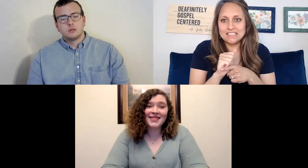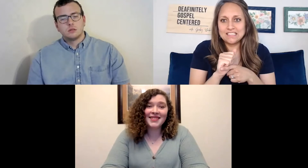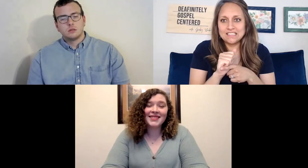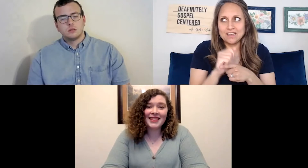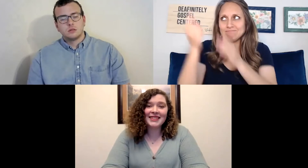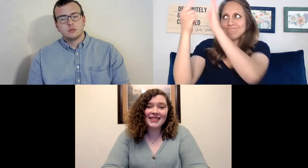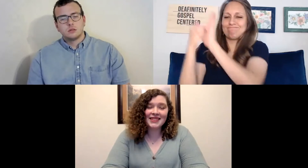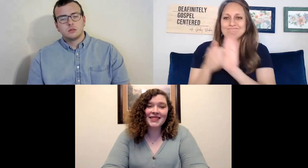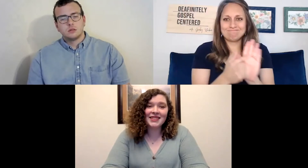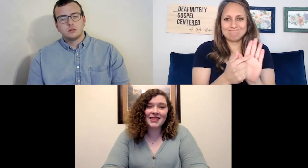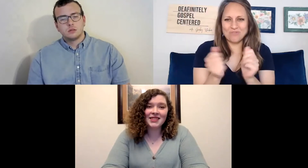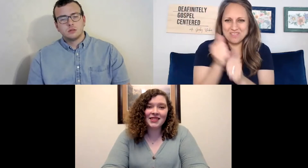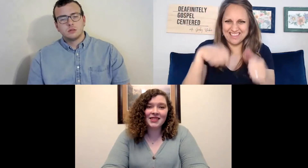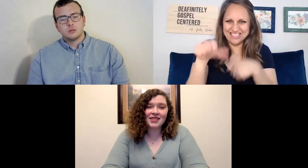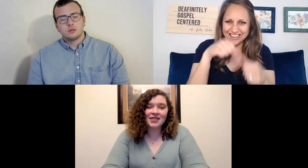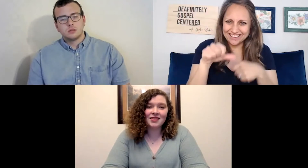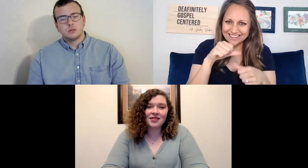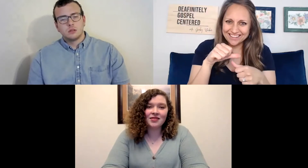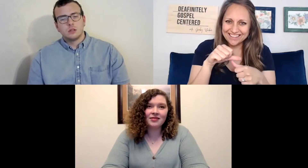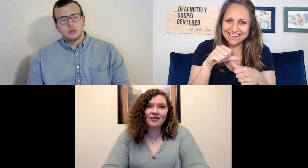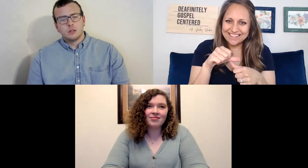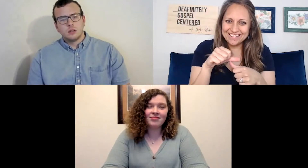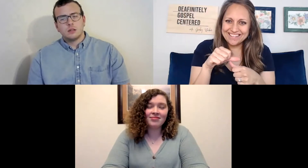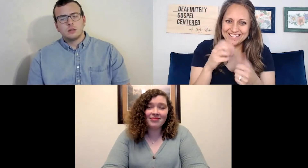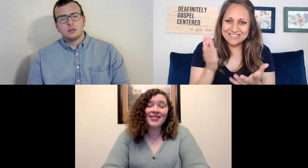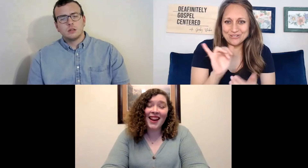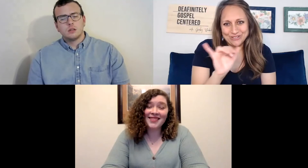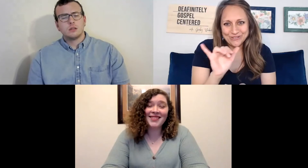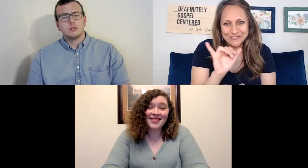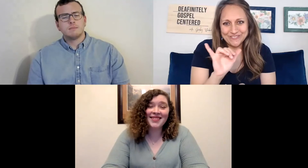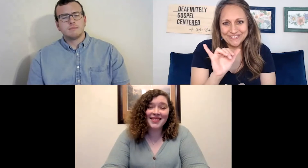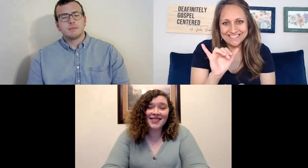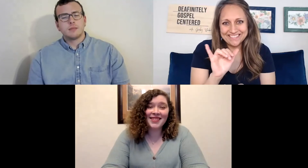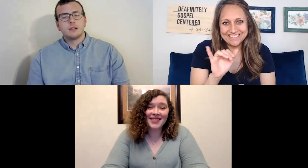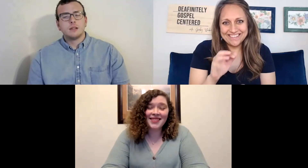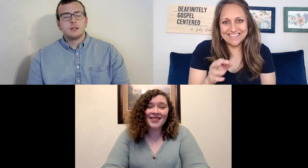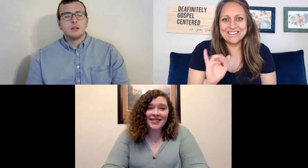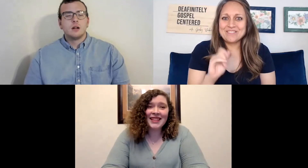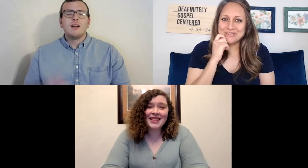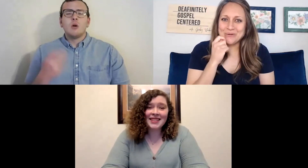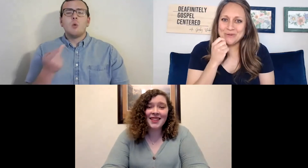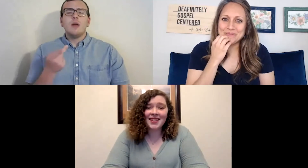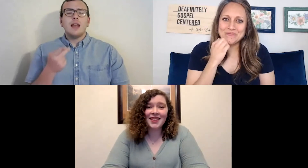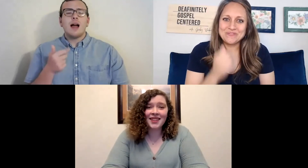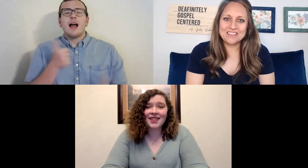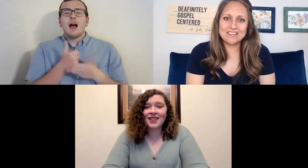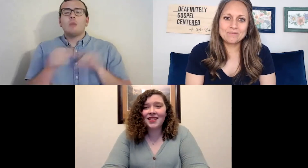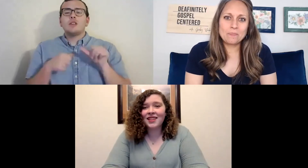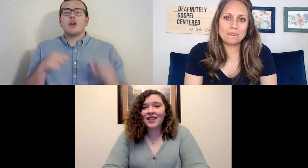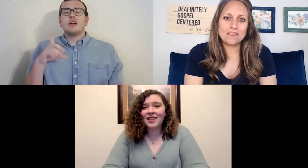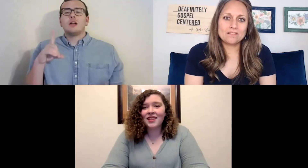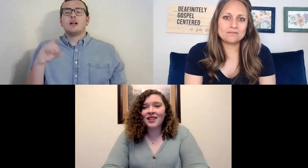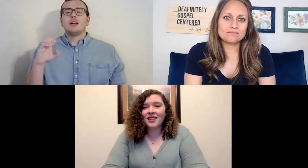to, from a similar place, practice showing Christ to each other, right? And maybe challenging in different ways. We can help each other,